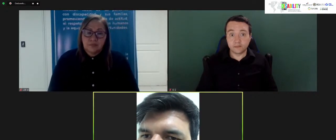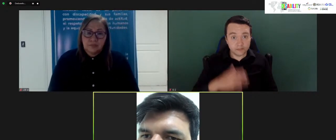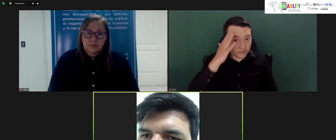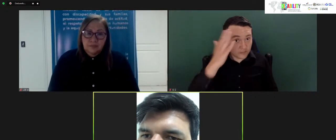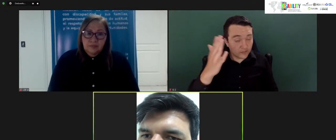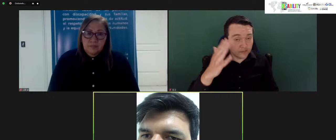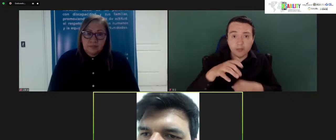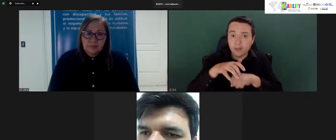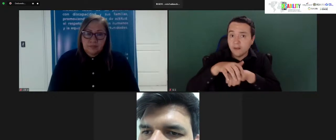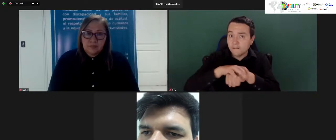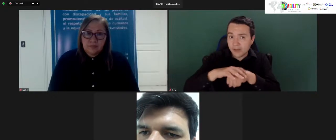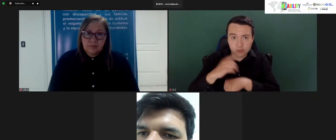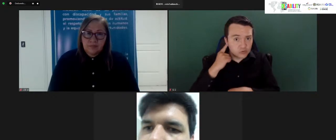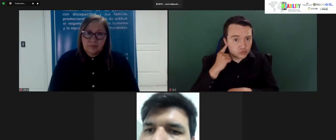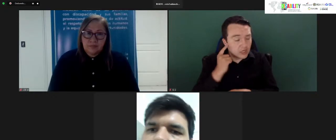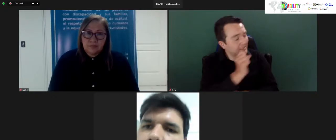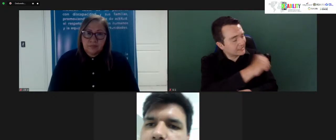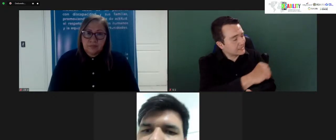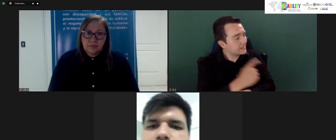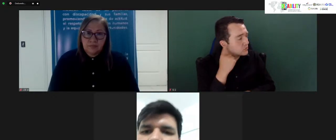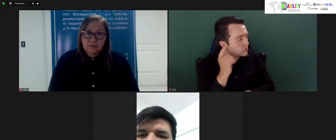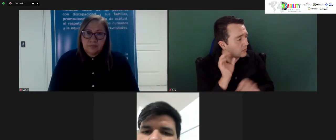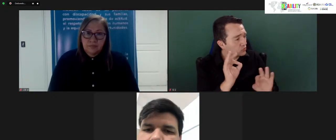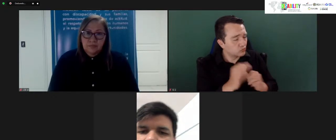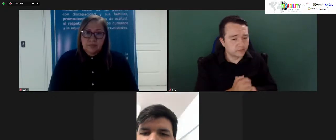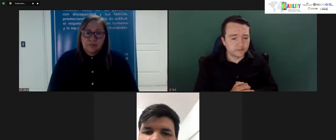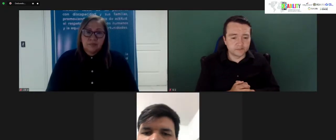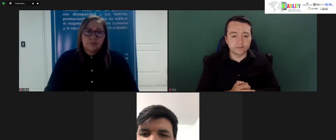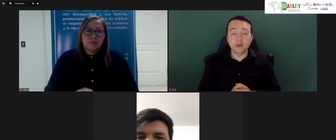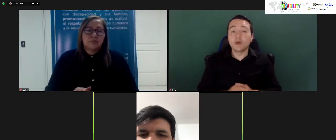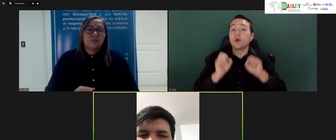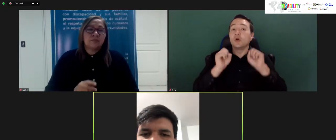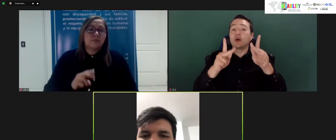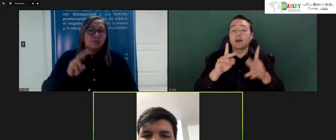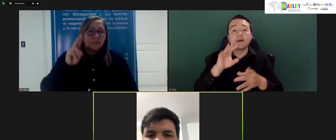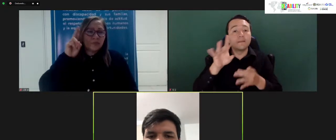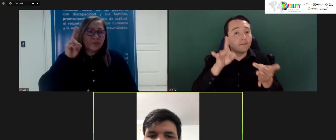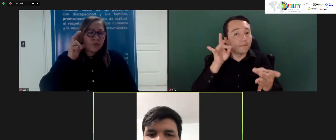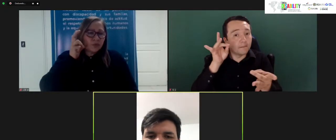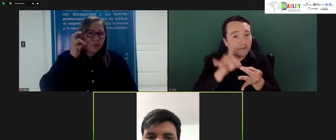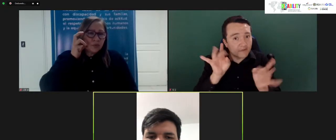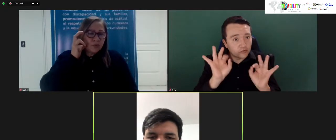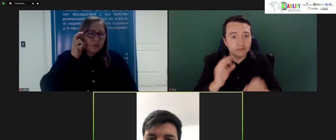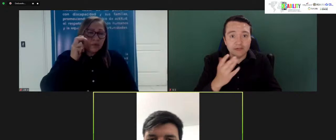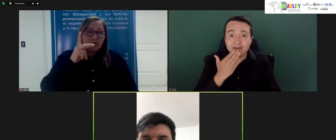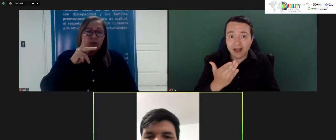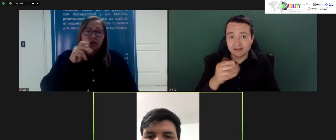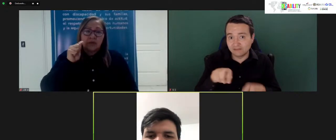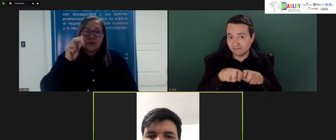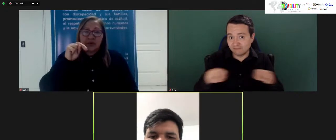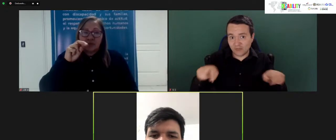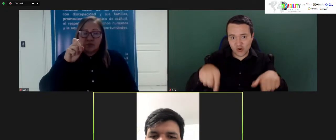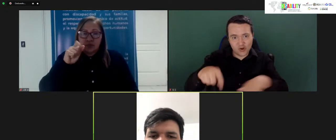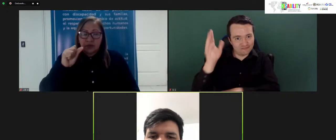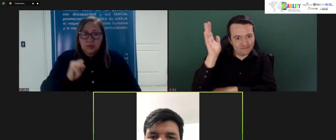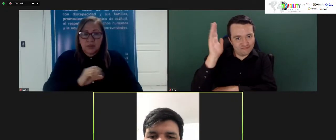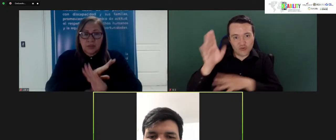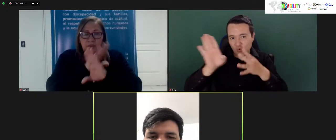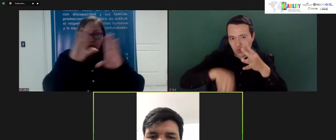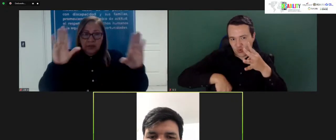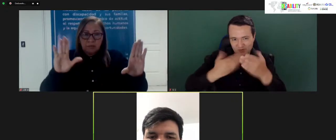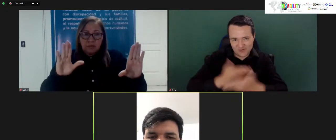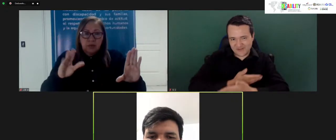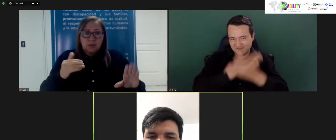mario can you listen to me yes we can listen to you okay i would like to thank to the last panel this